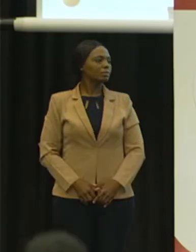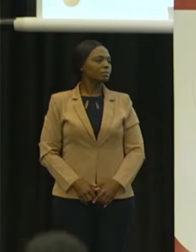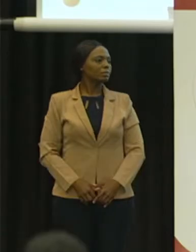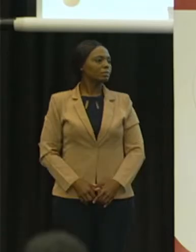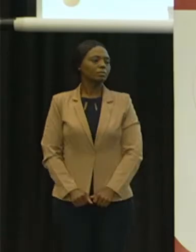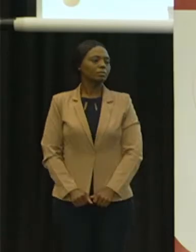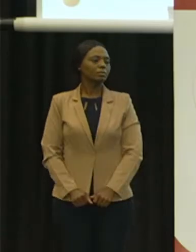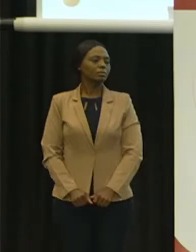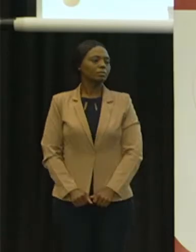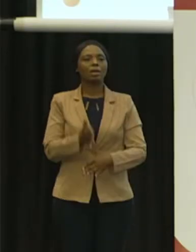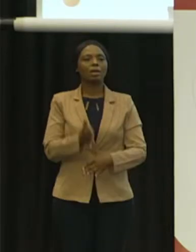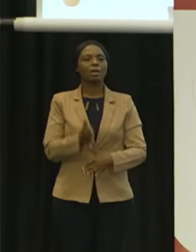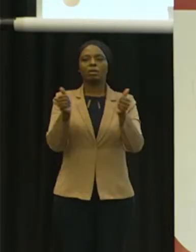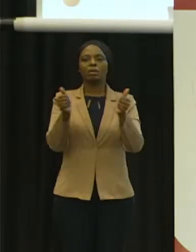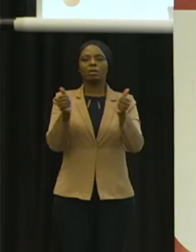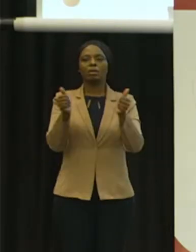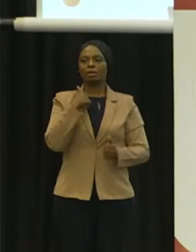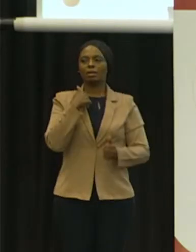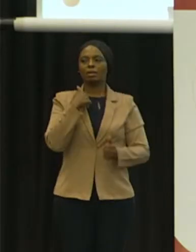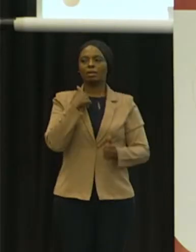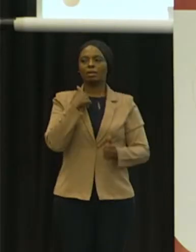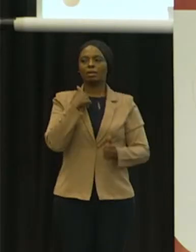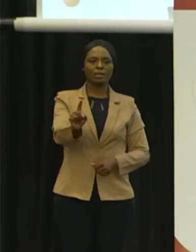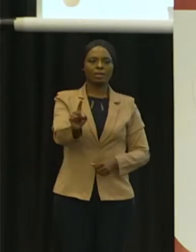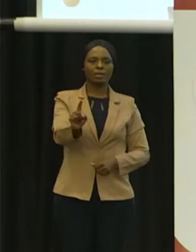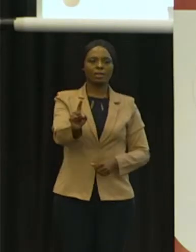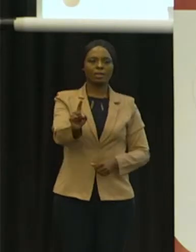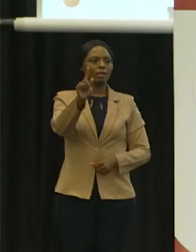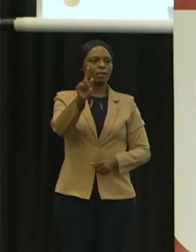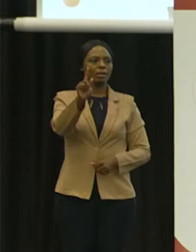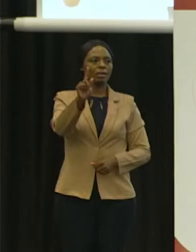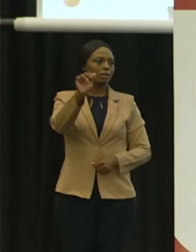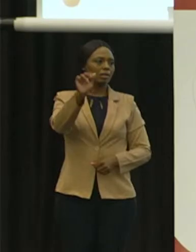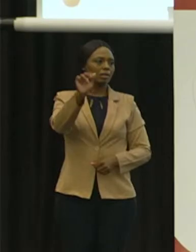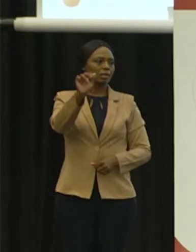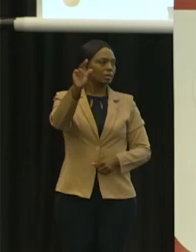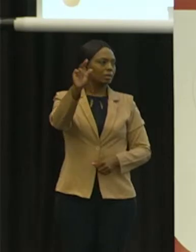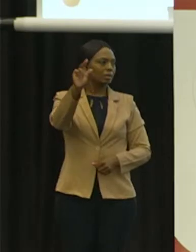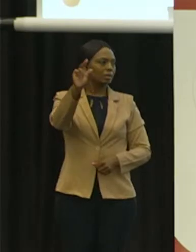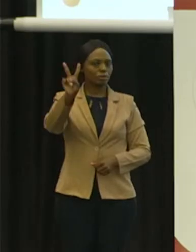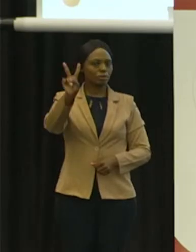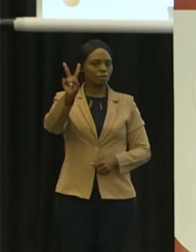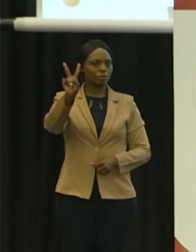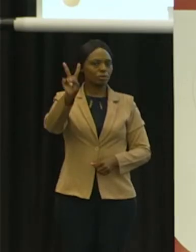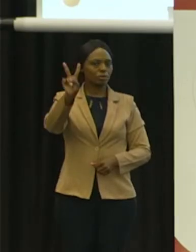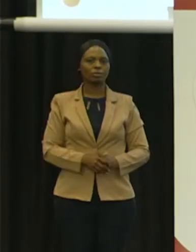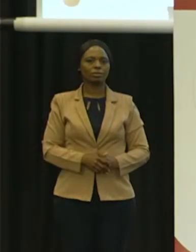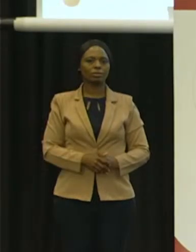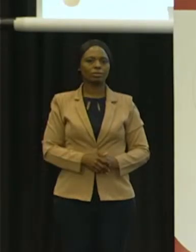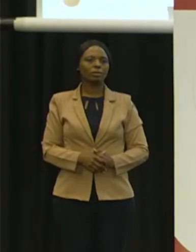So, colleagues, I'll call upon track 2 in terms of our breakaway session. And may I call